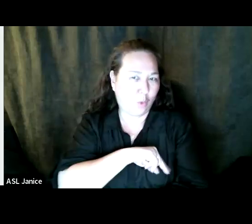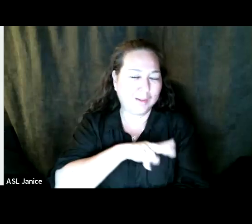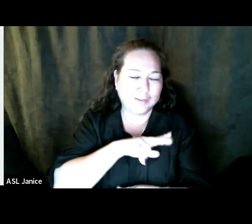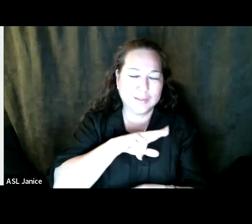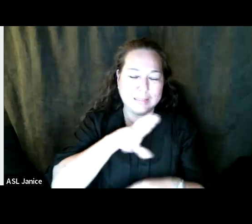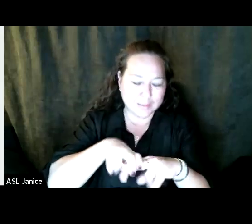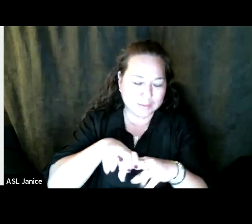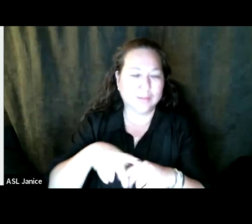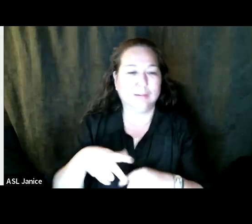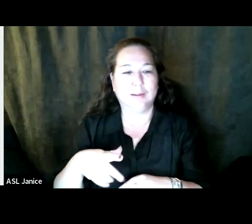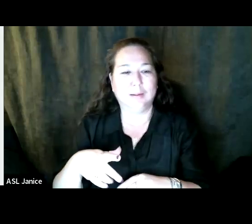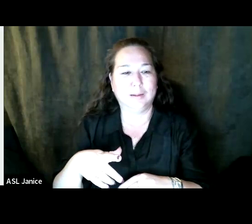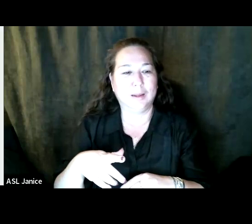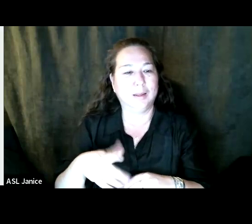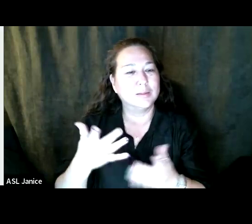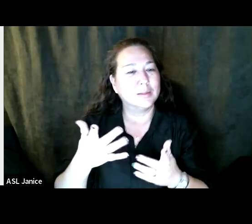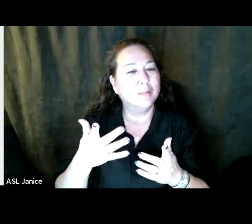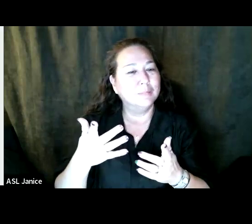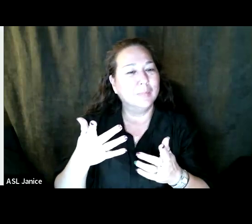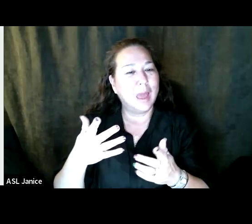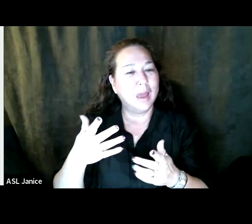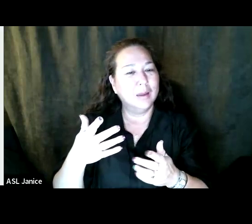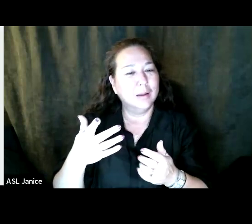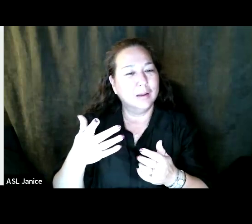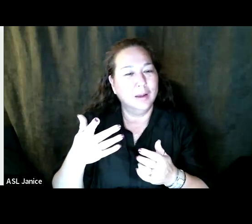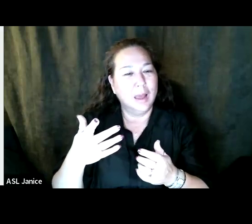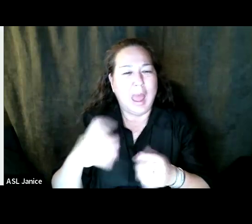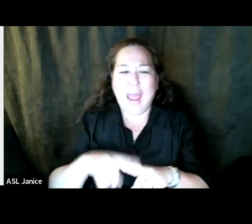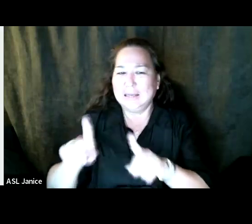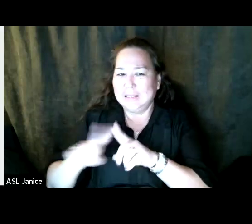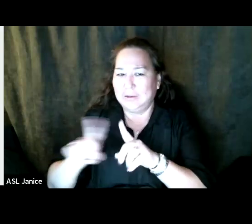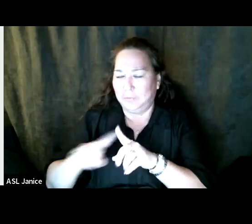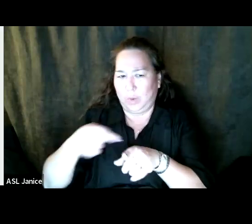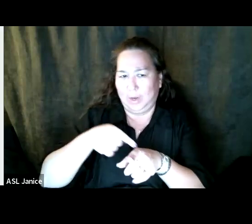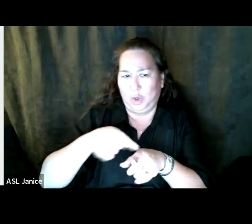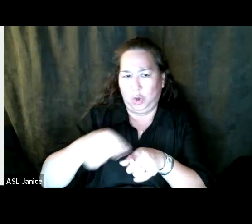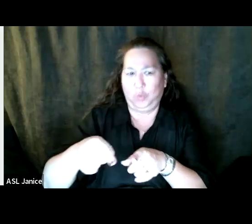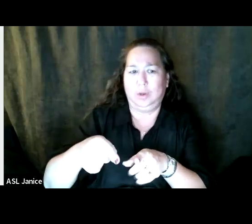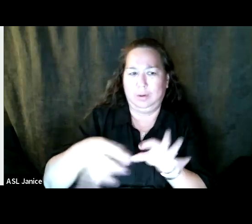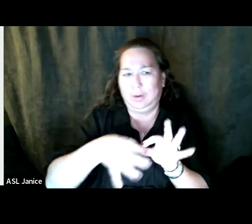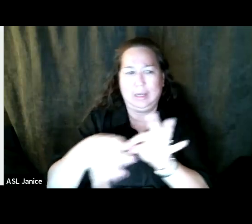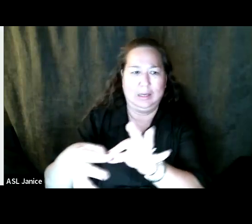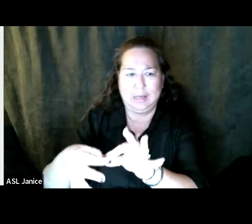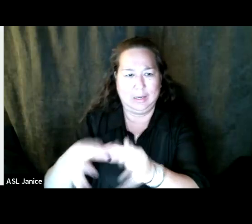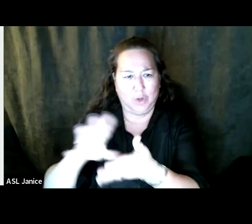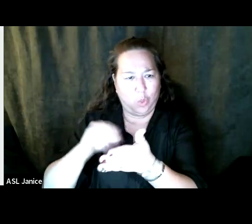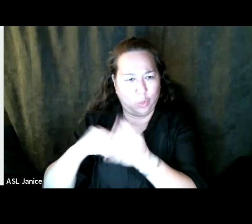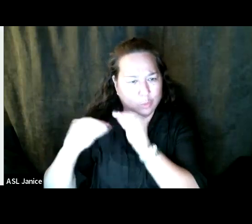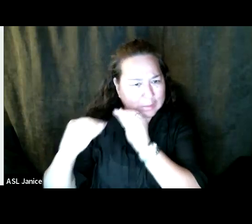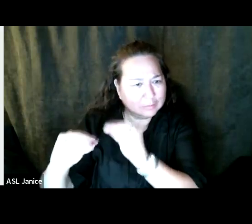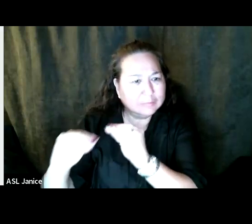differentiated career-connected learning with clear pathways into college and career, and commitment to full